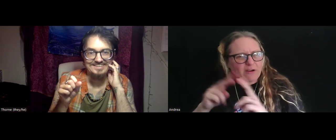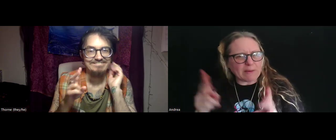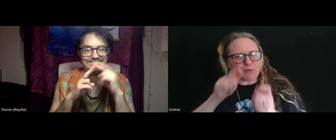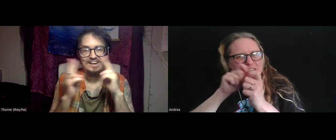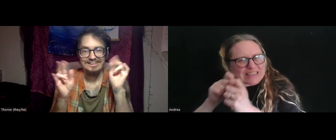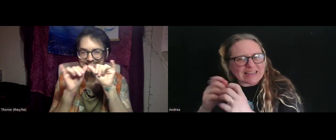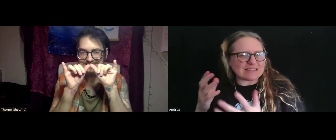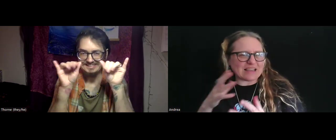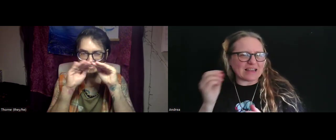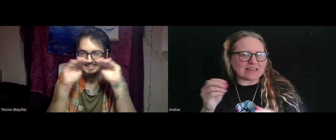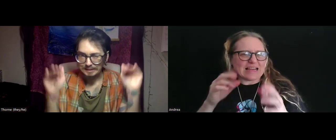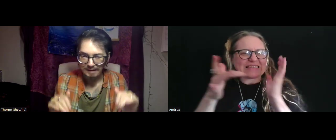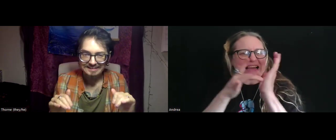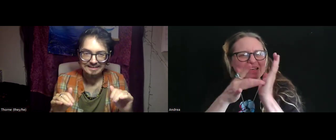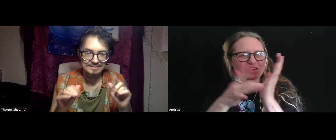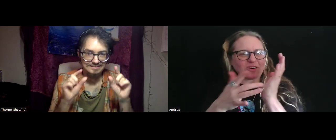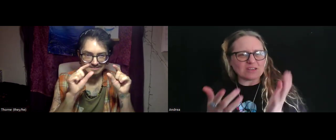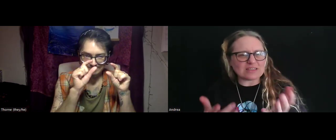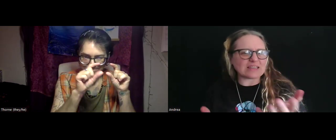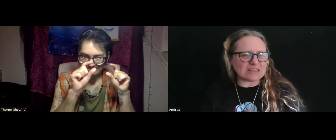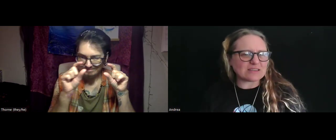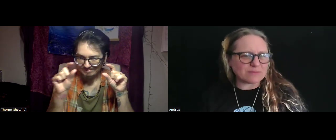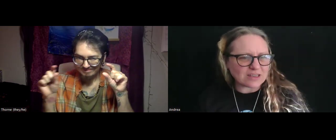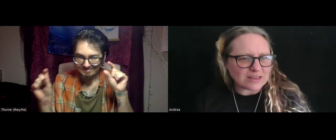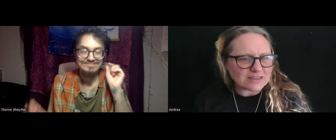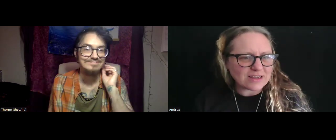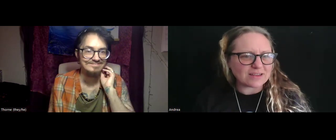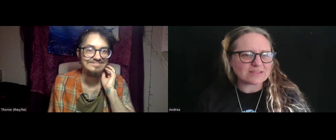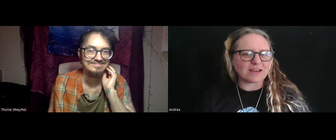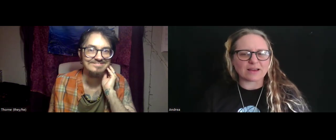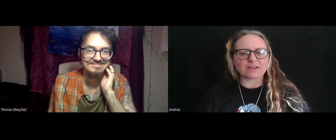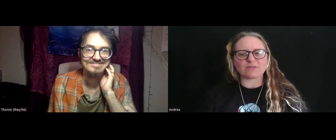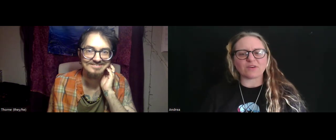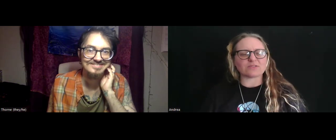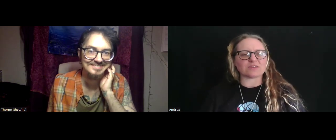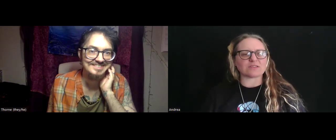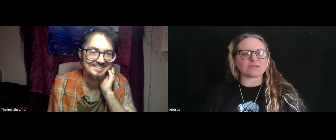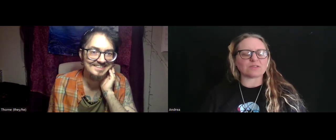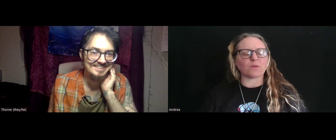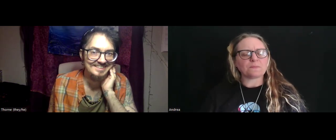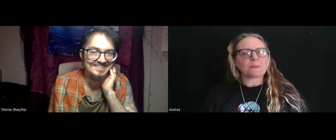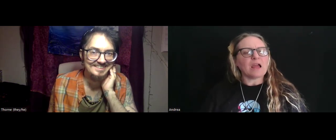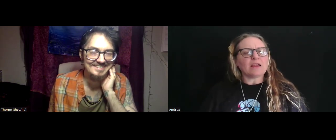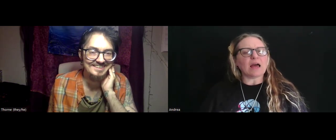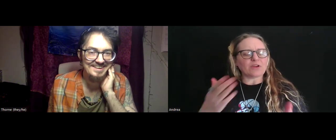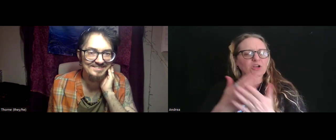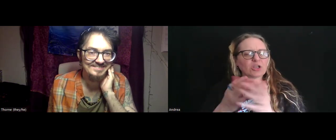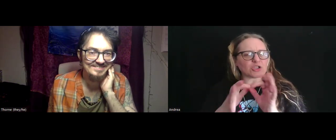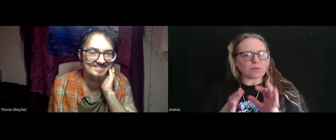very precise and technical. It's like systematized. Yeah, it follows a system. So yeah, they're good